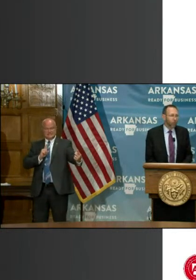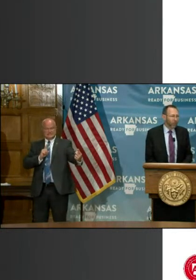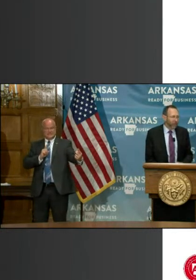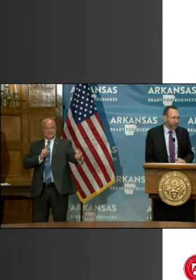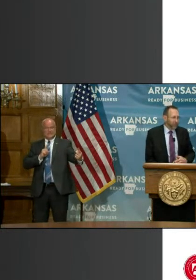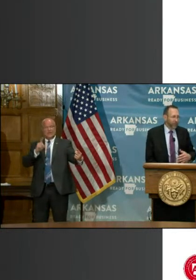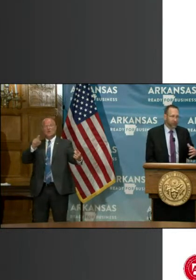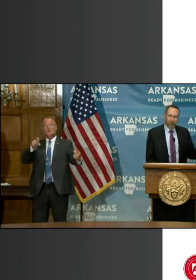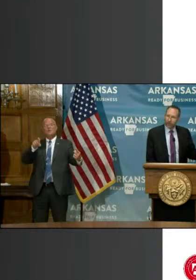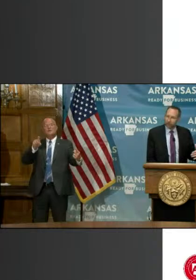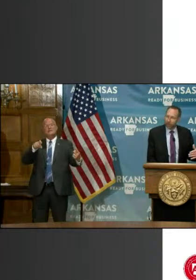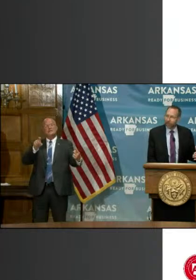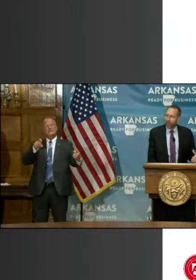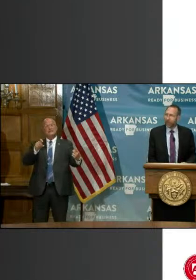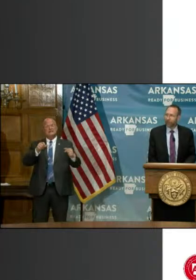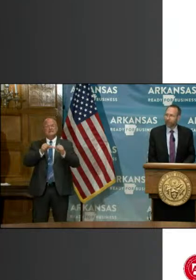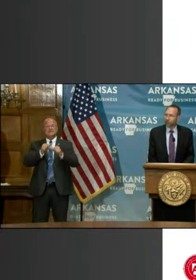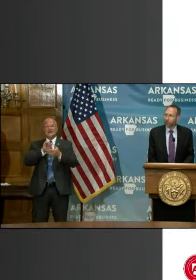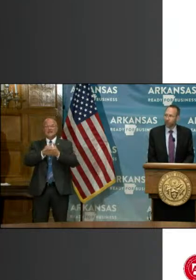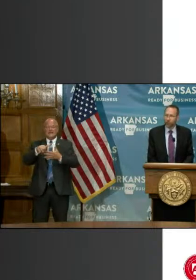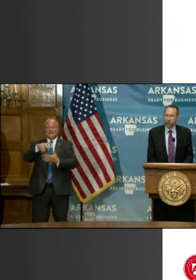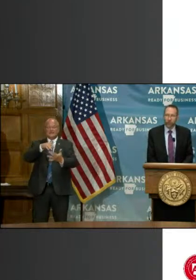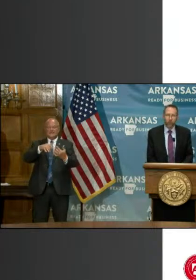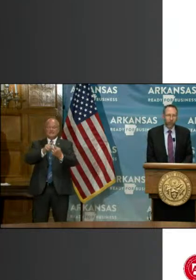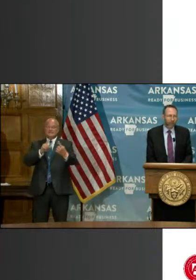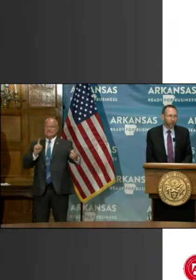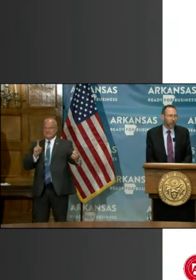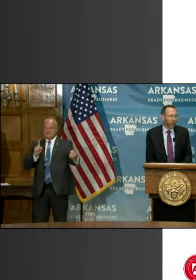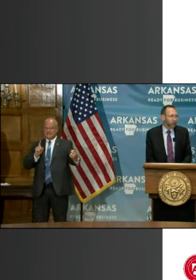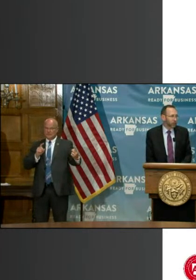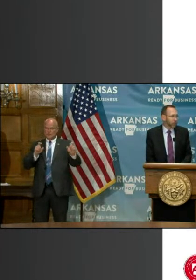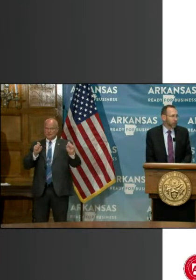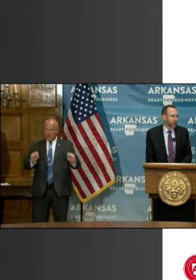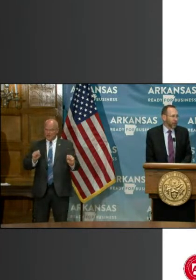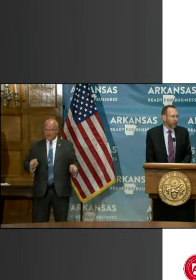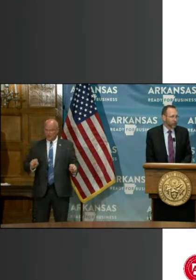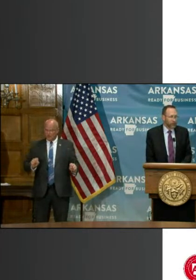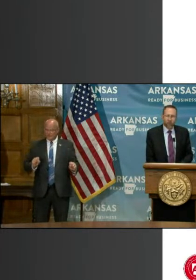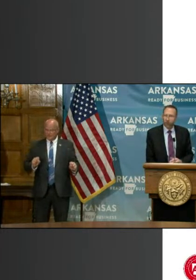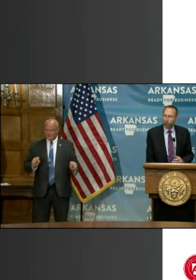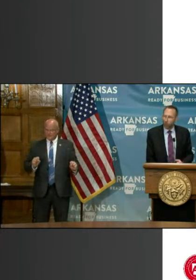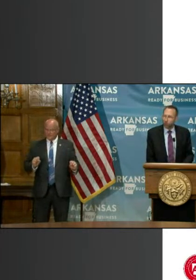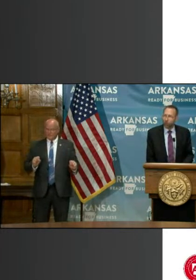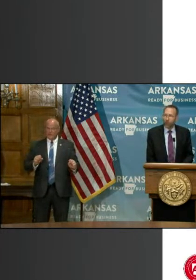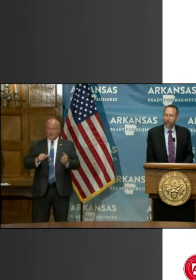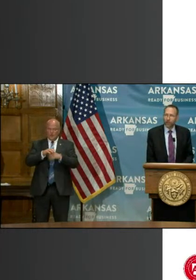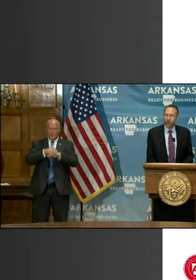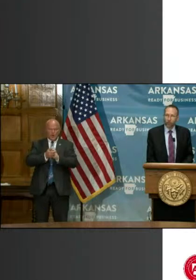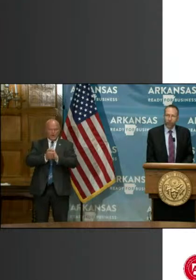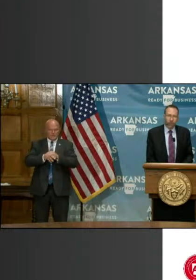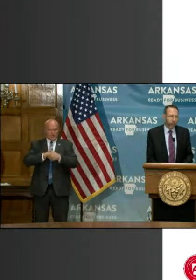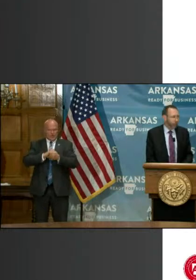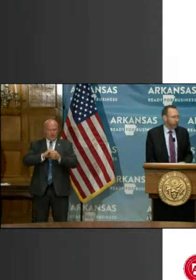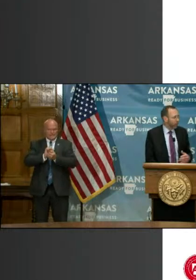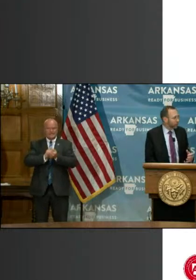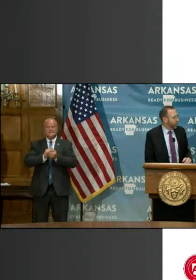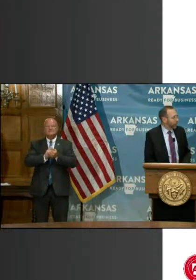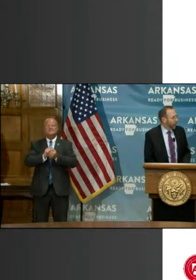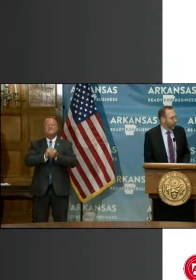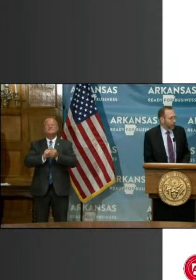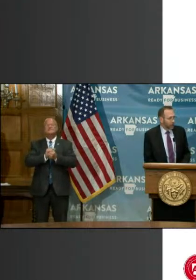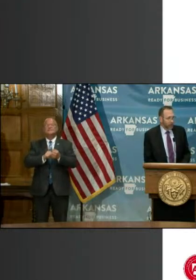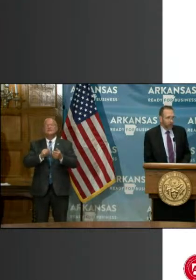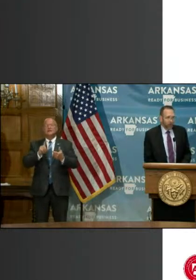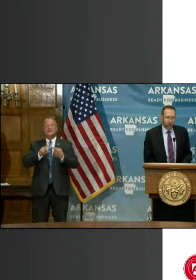distancing. We need to maintain that physical distancing whenever possible. And we need to wash our hands. We need to